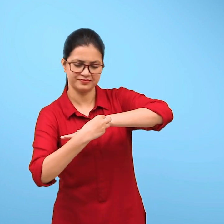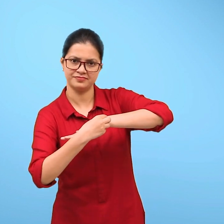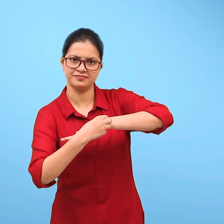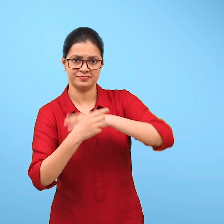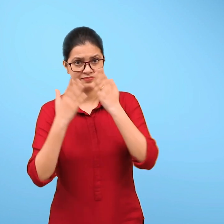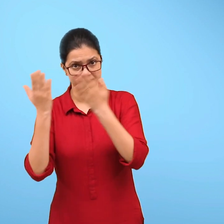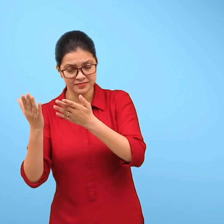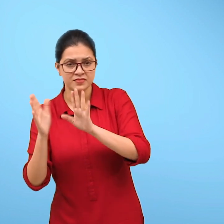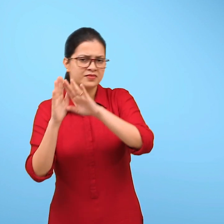joints.